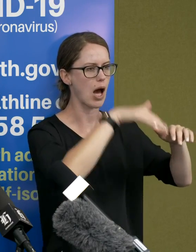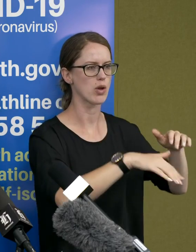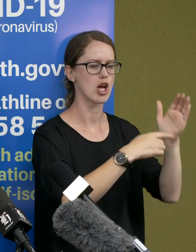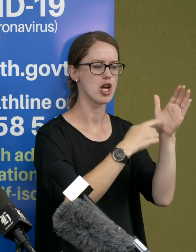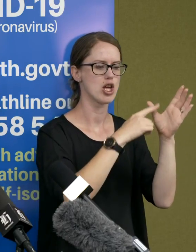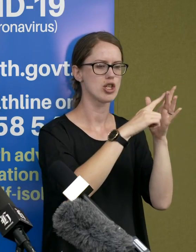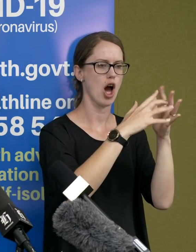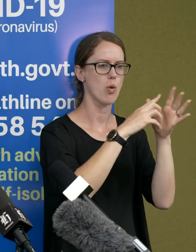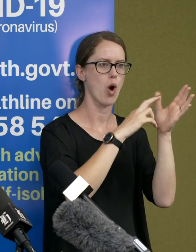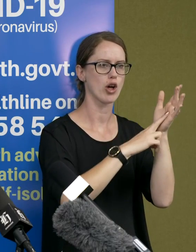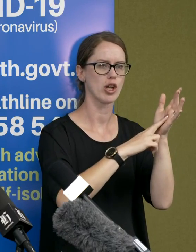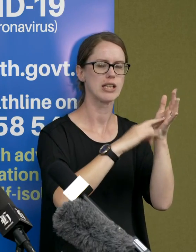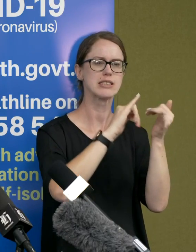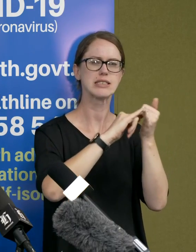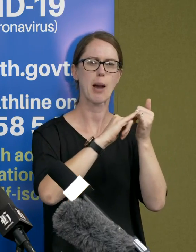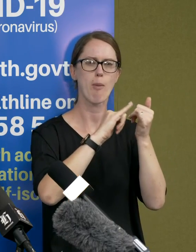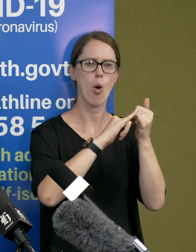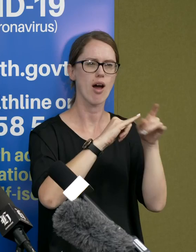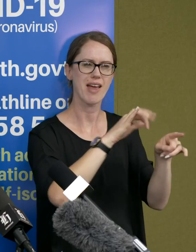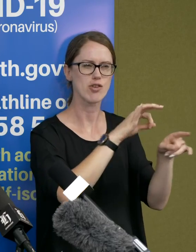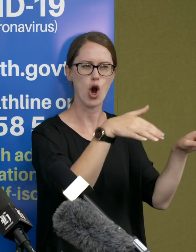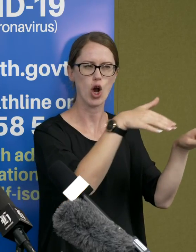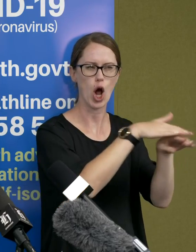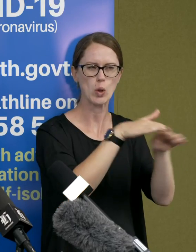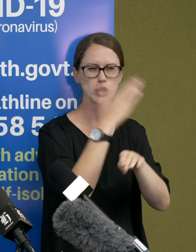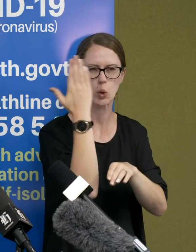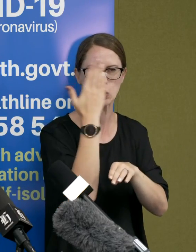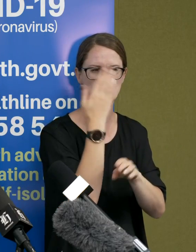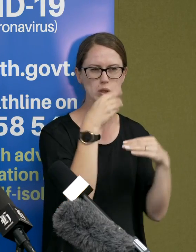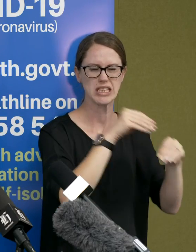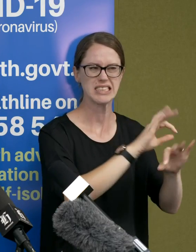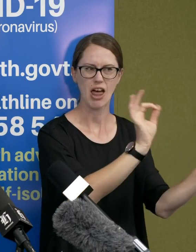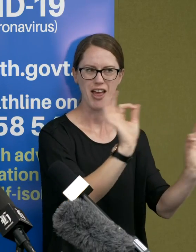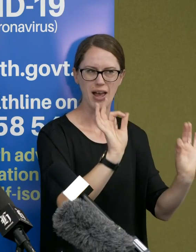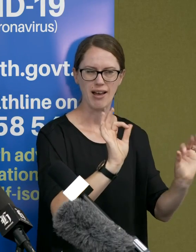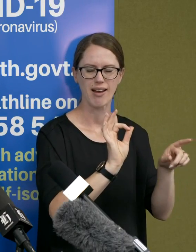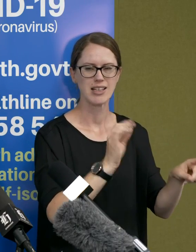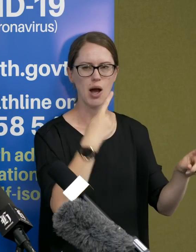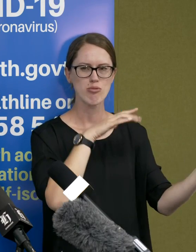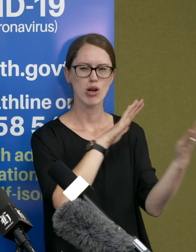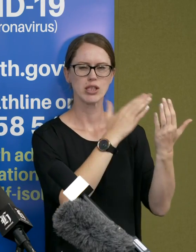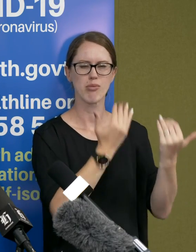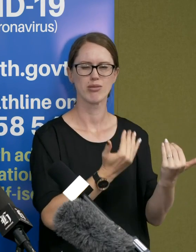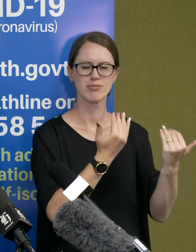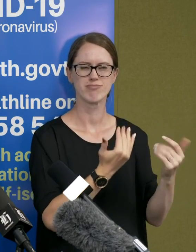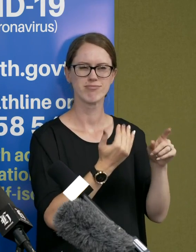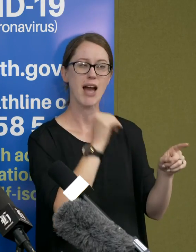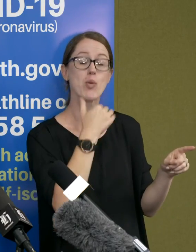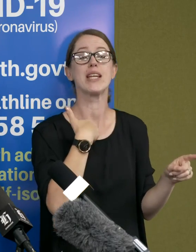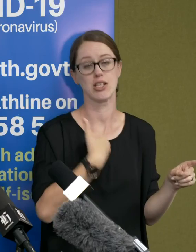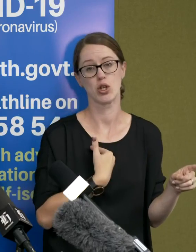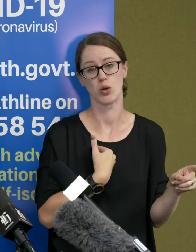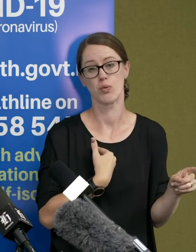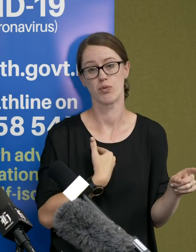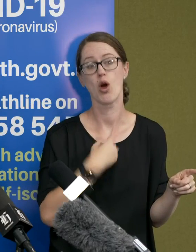Taiwan and Singapore, for example, they haven't closed schools or educational institutions, and our approach at the moment is to, if we need to,